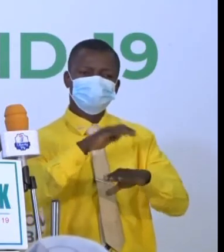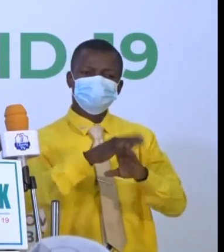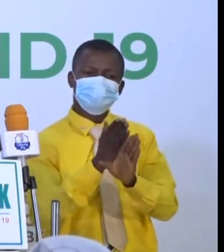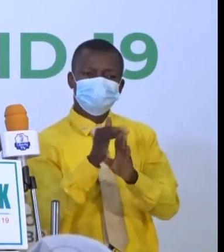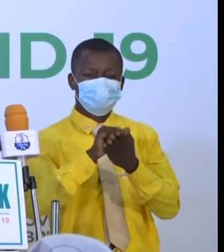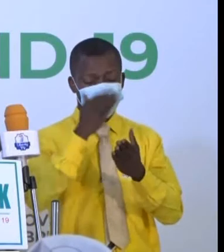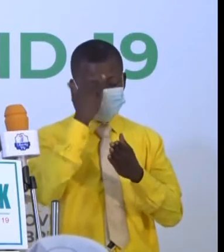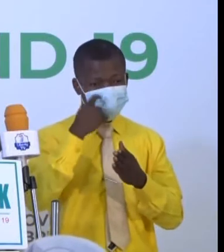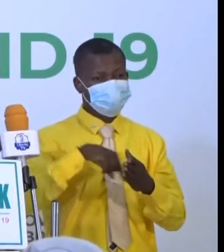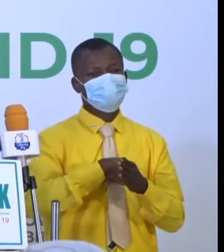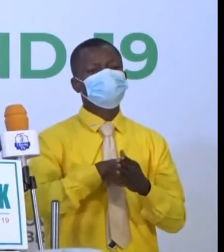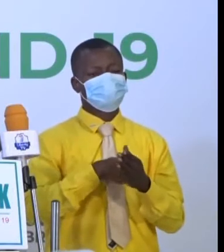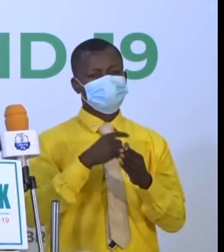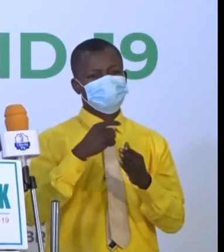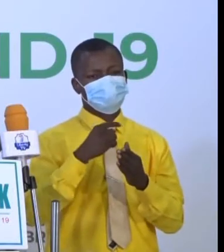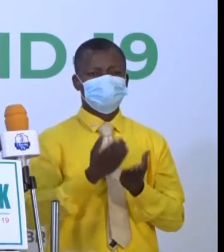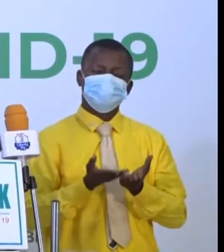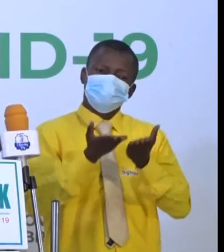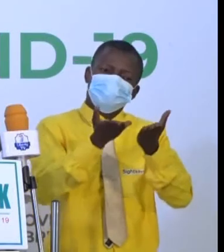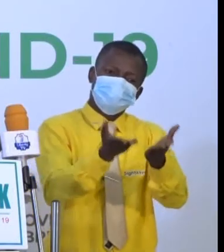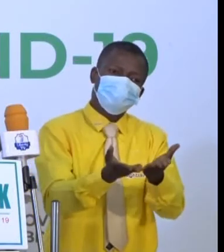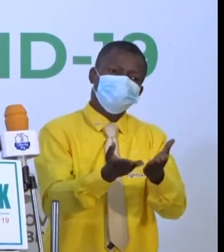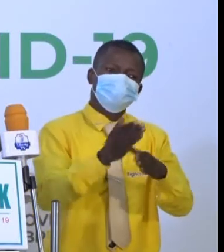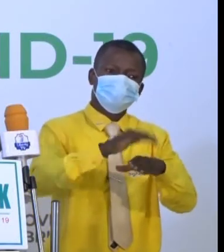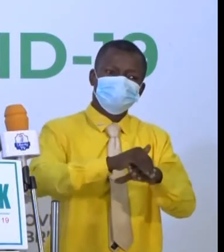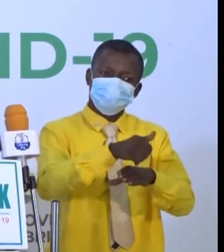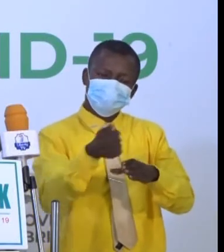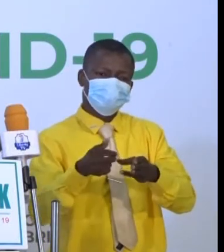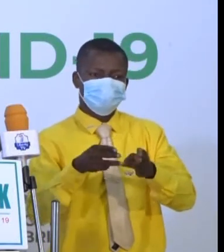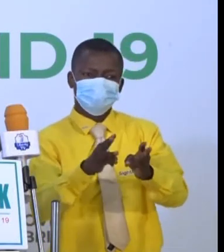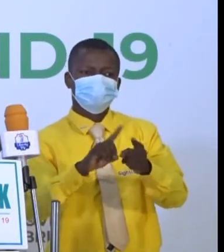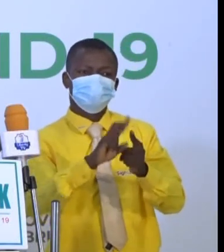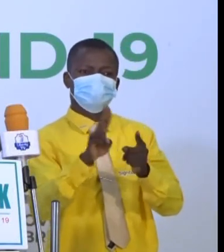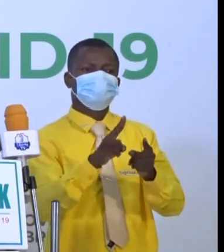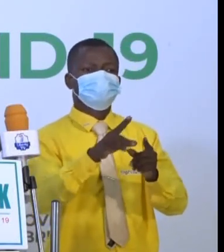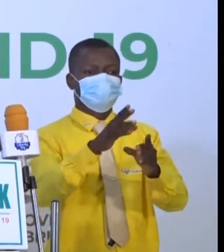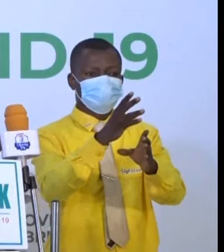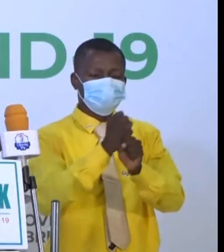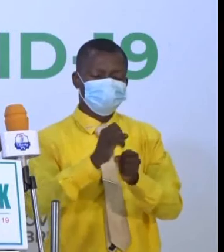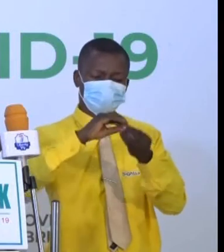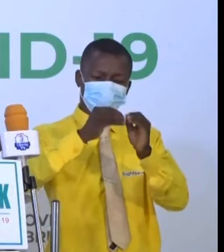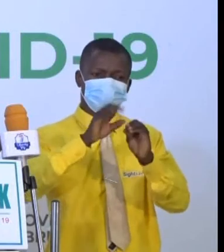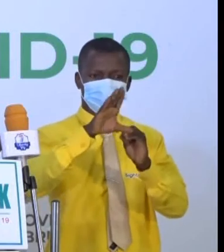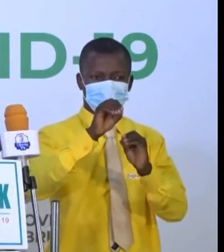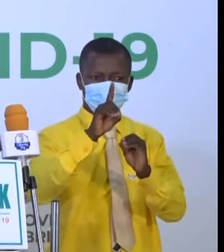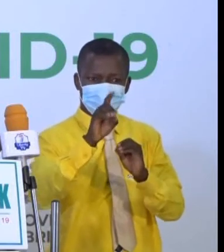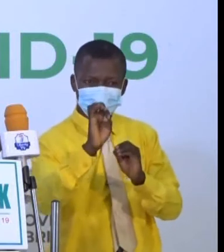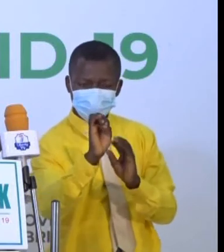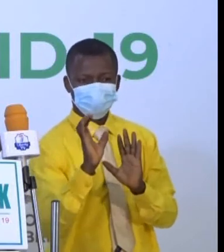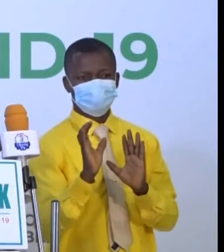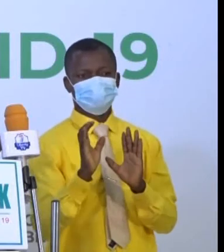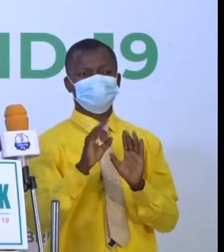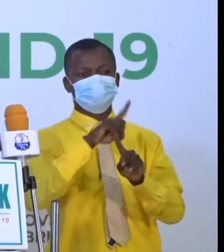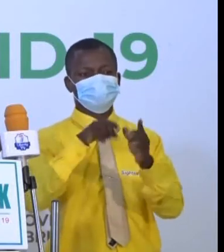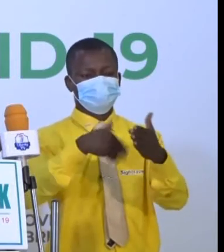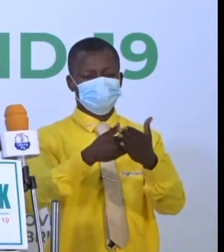we put on hold the requirement for having a QR code or barcode when you're arriving in country. But we are